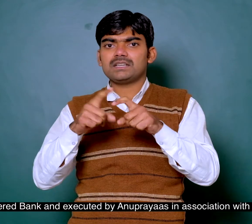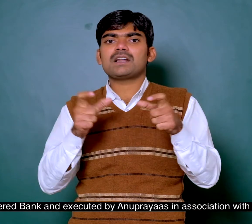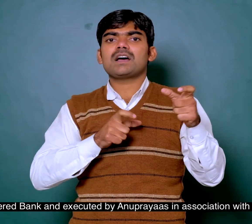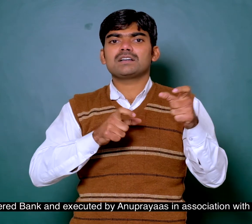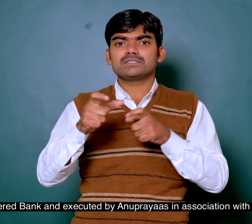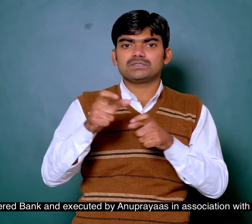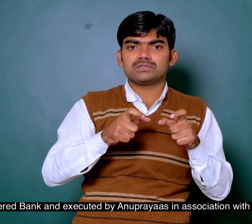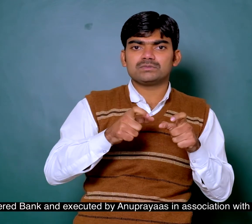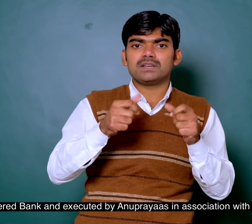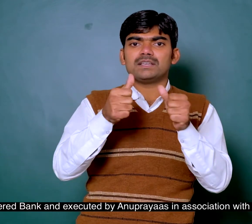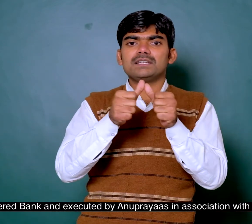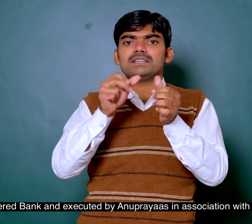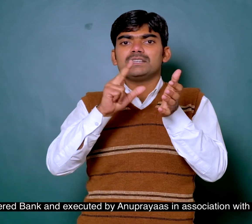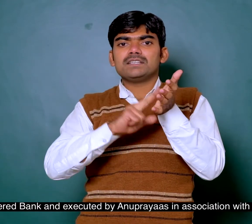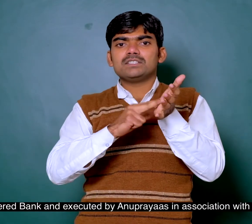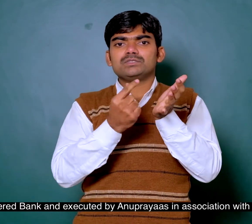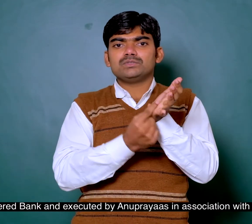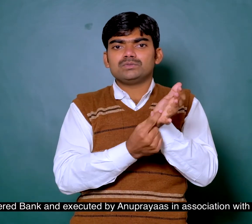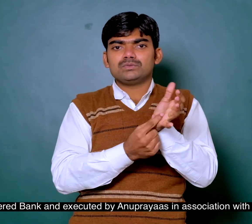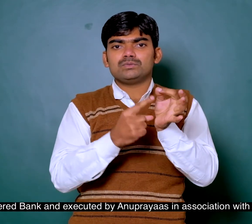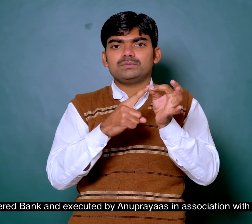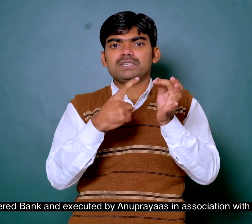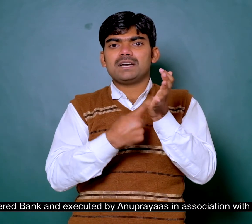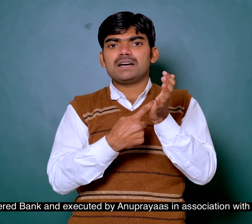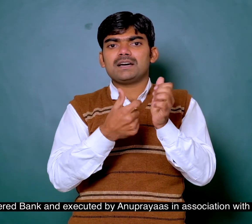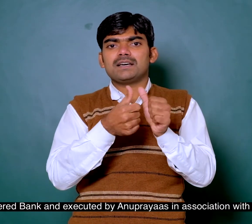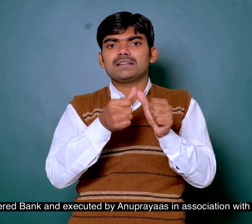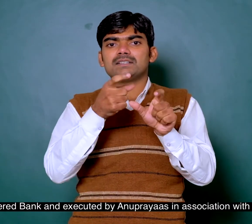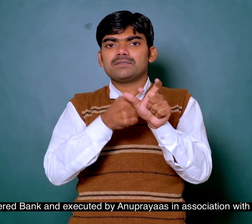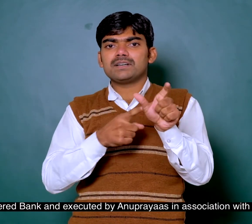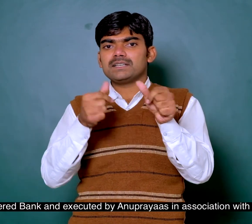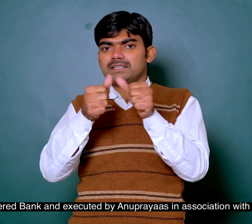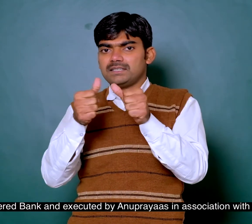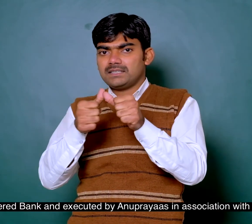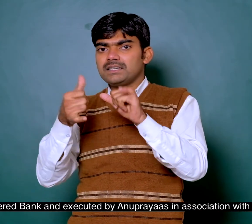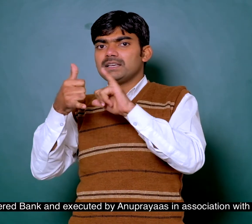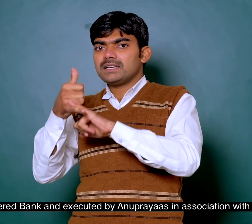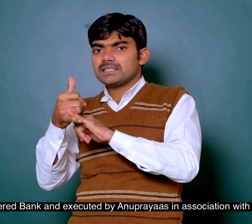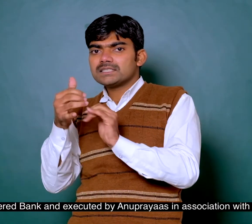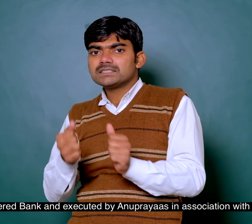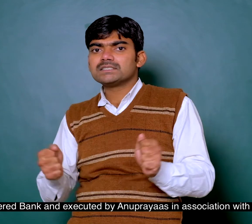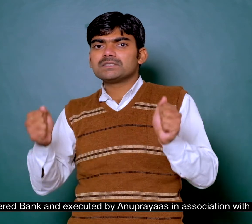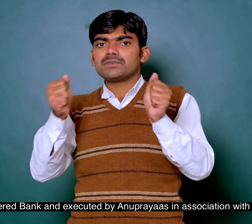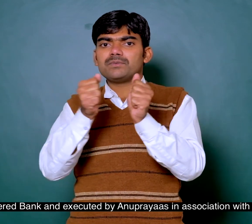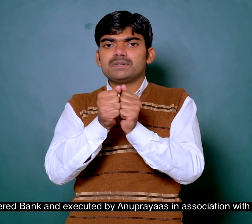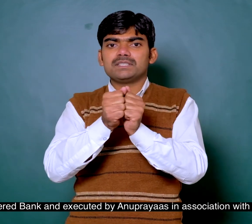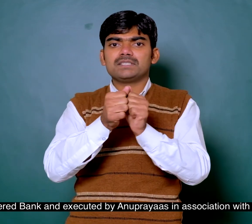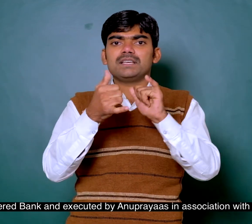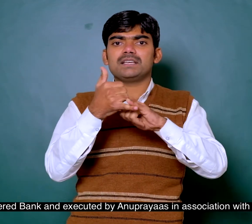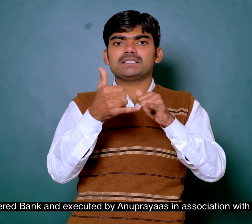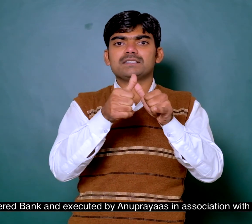Bank and executed by Anuprayaas in association with Samarthanam Trust.